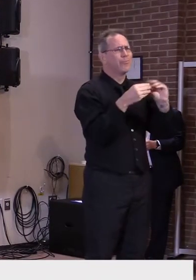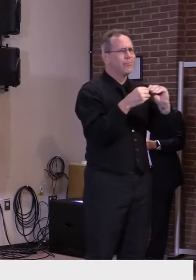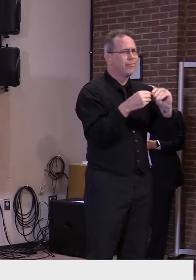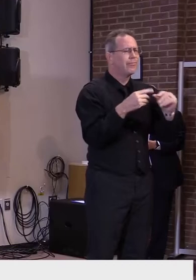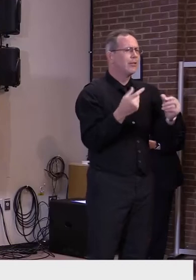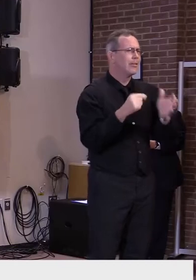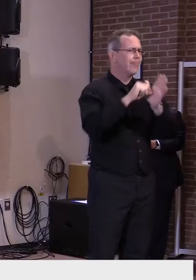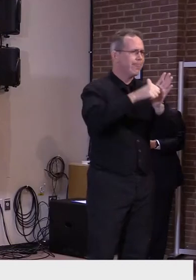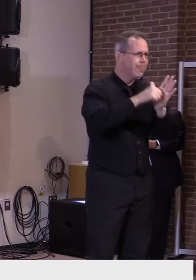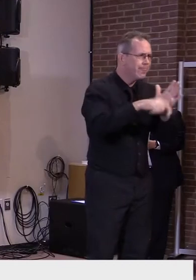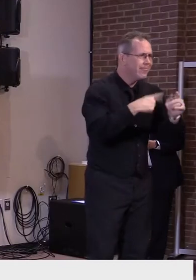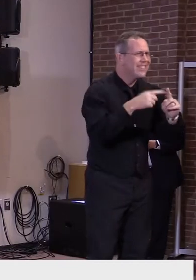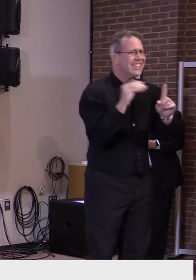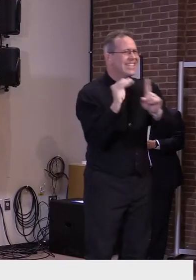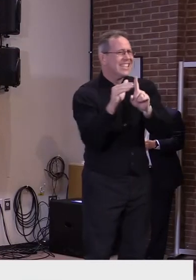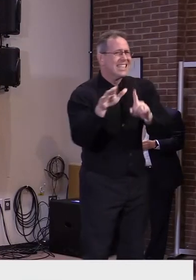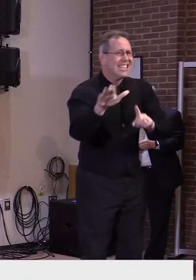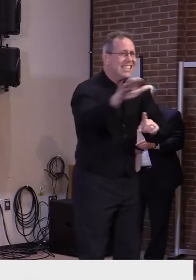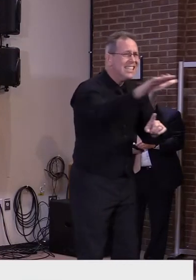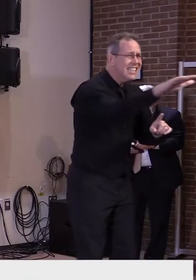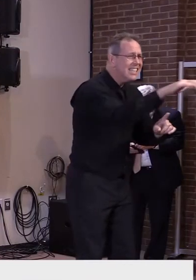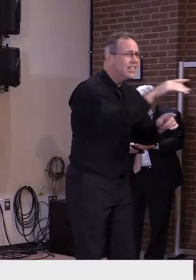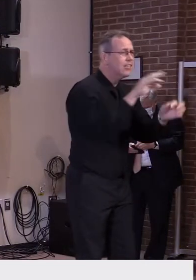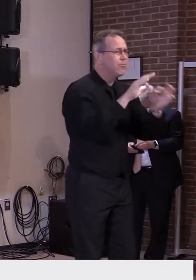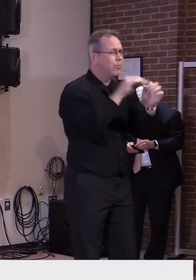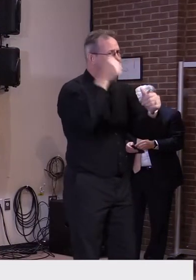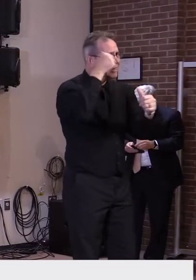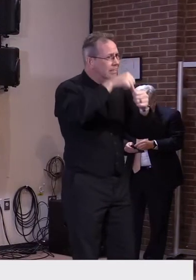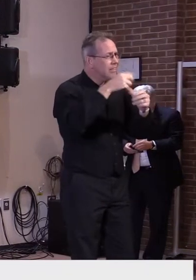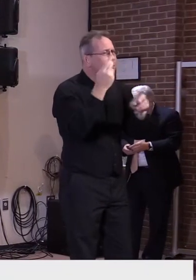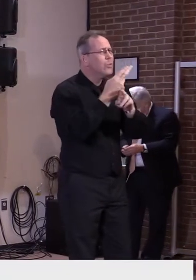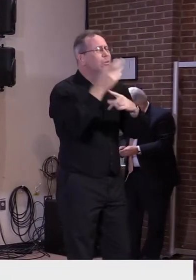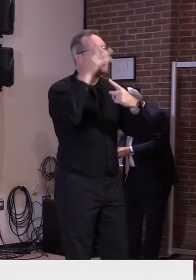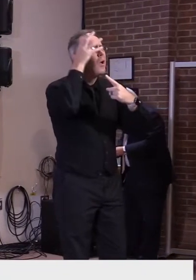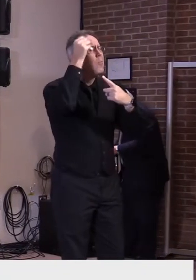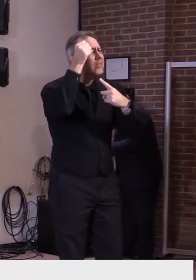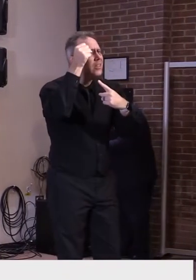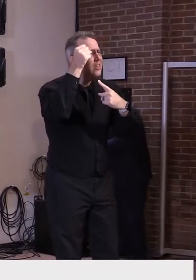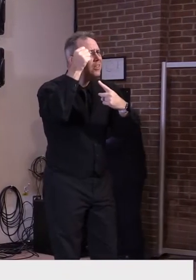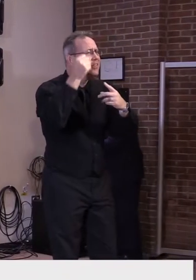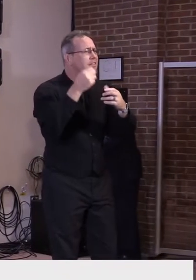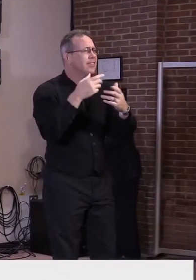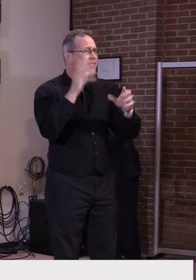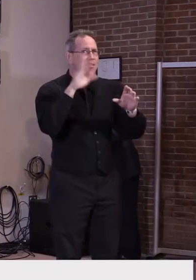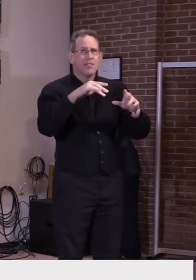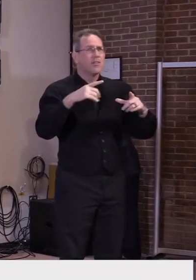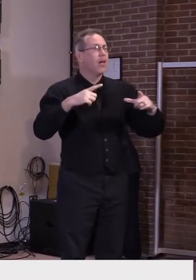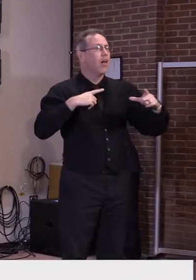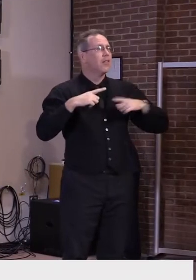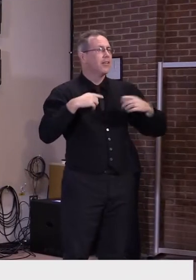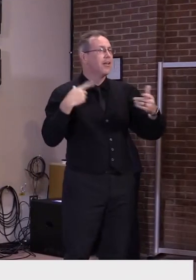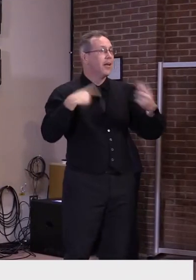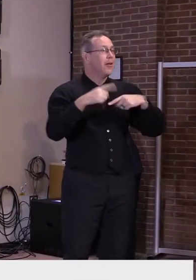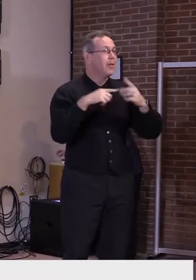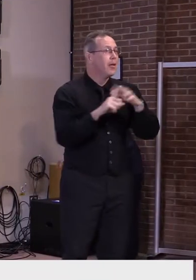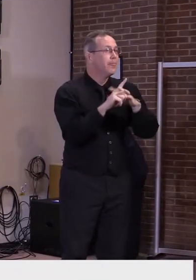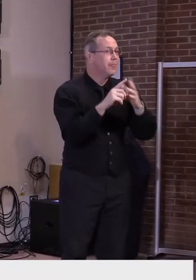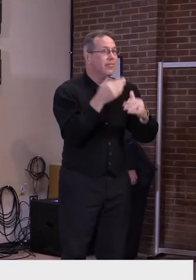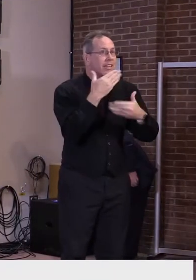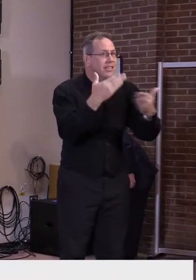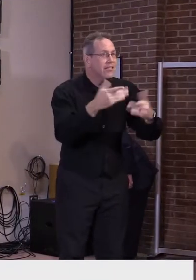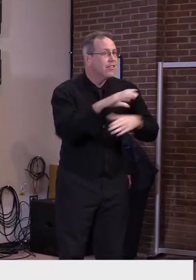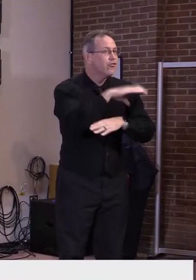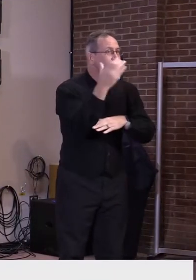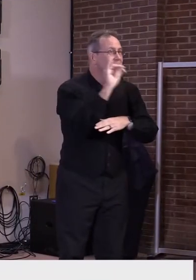use common sense and take precautions as we approach the holidays so we don't adversely impact our ICU